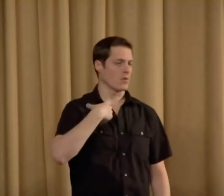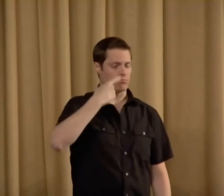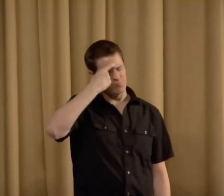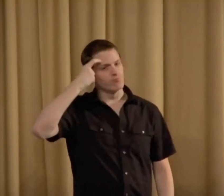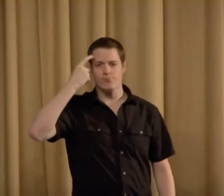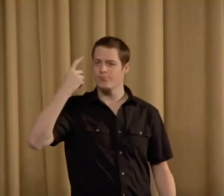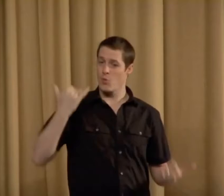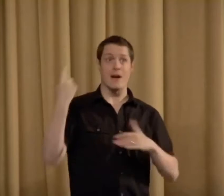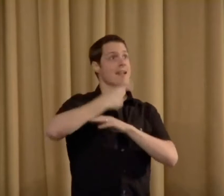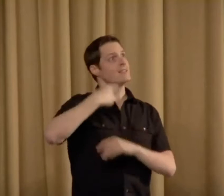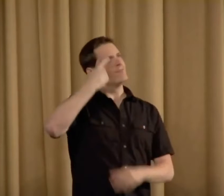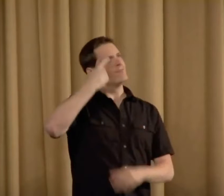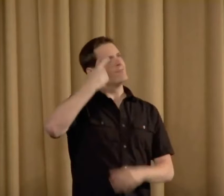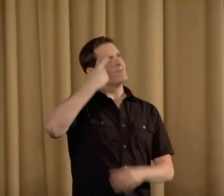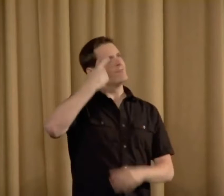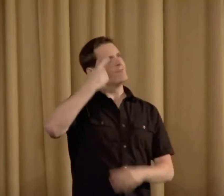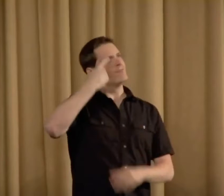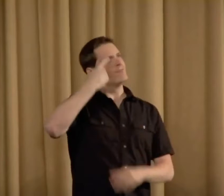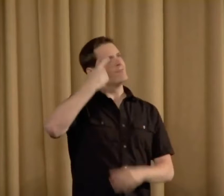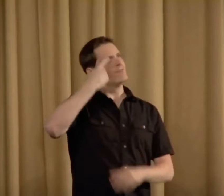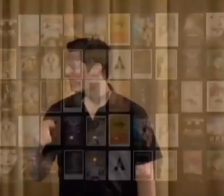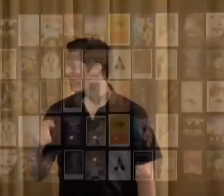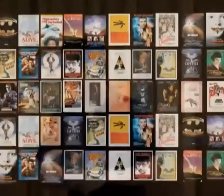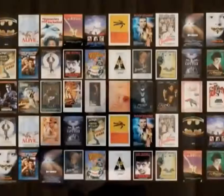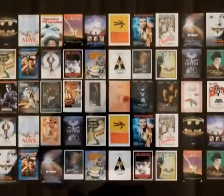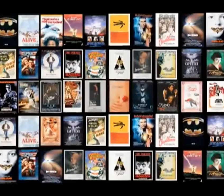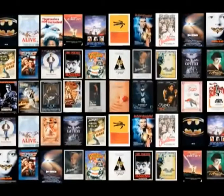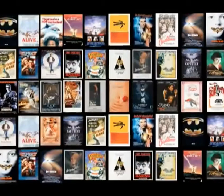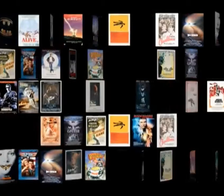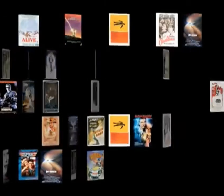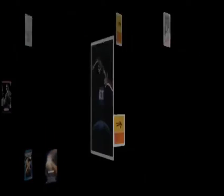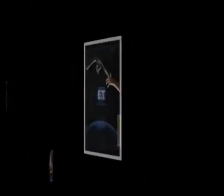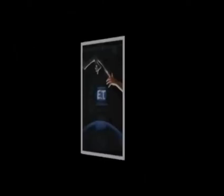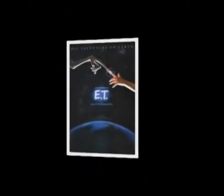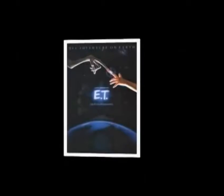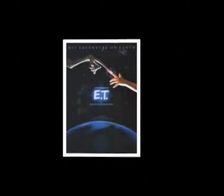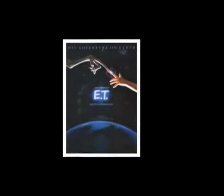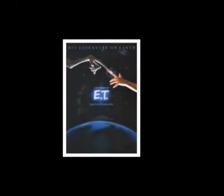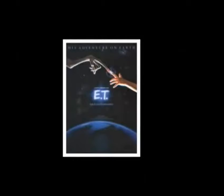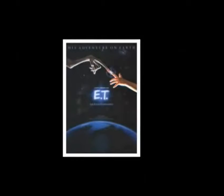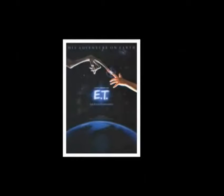In particular, one movie is ingrained in my mind. When I think of movies, this is the one that's stuck in my head.